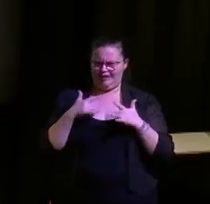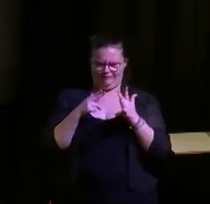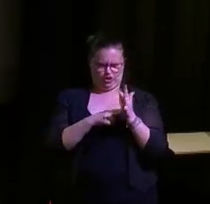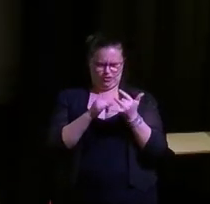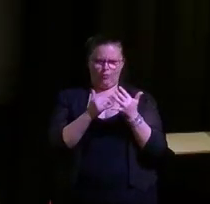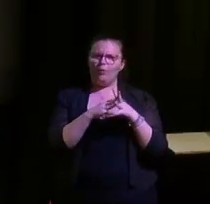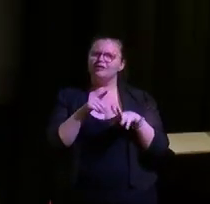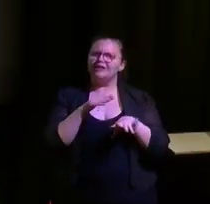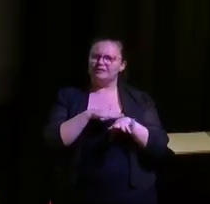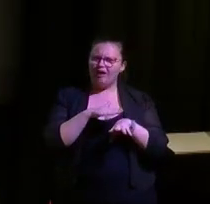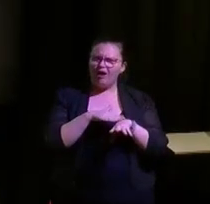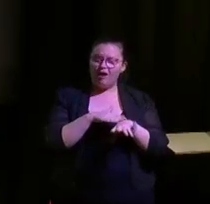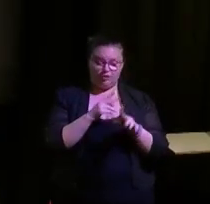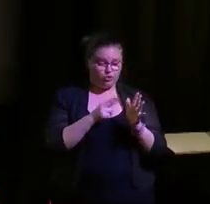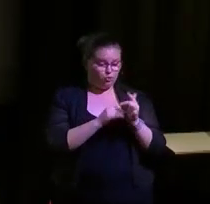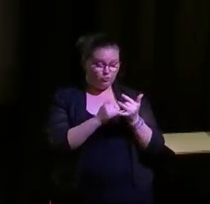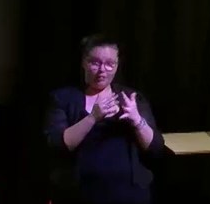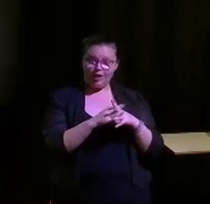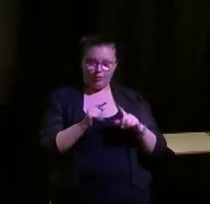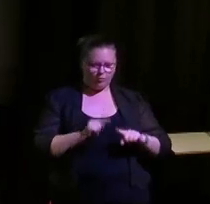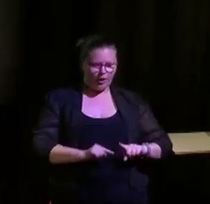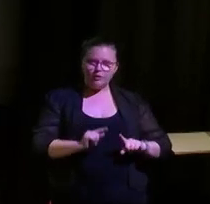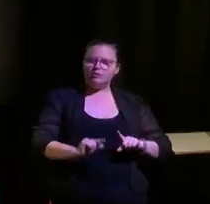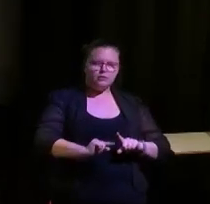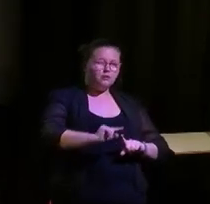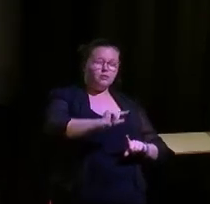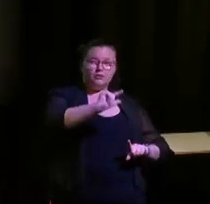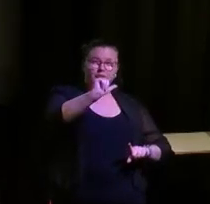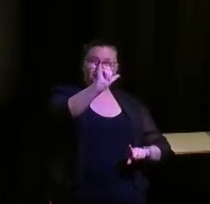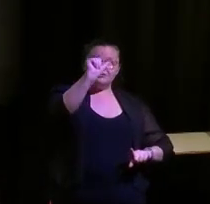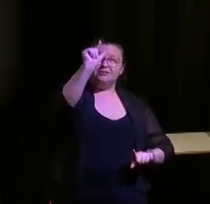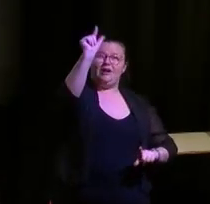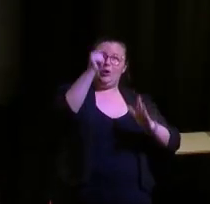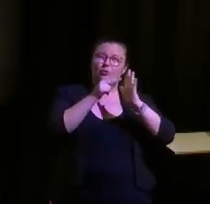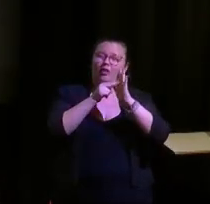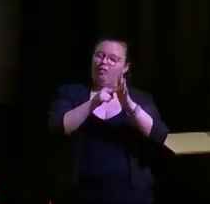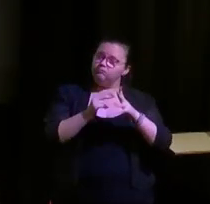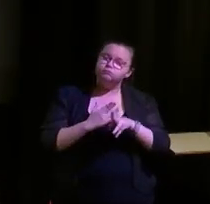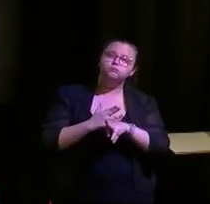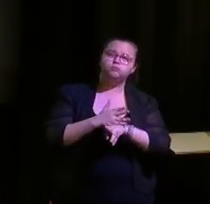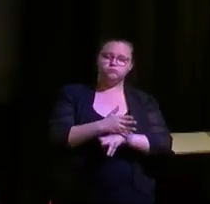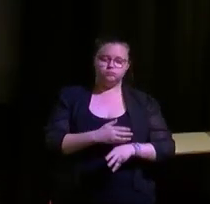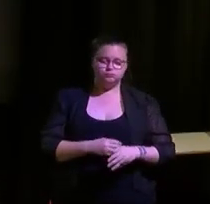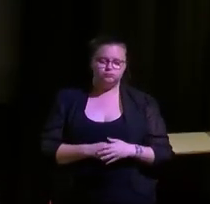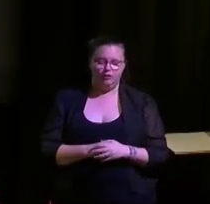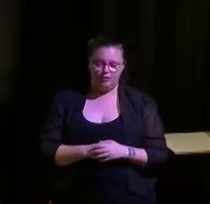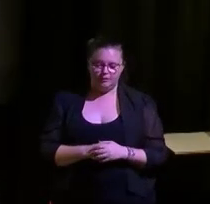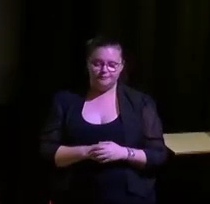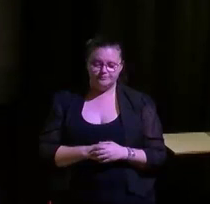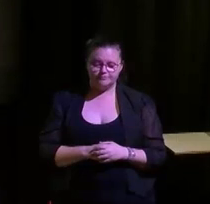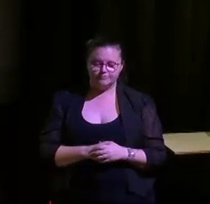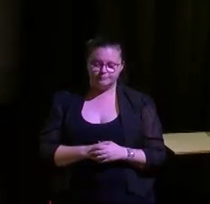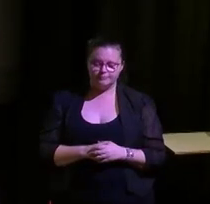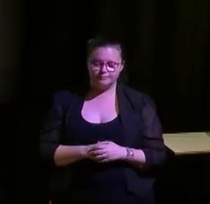at the time. So to get from New South Wales right up to the Torres Straits, that was a big effort. But during